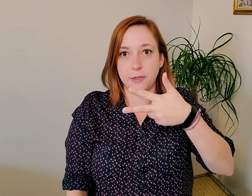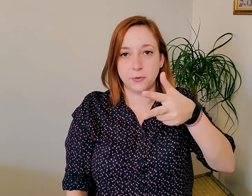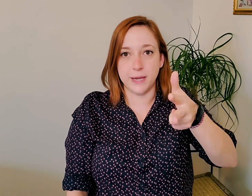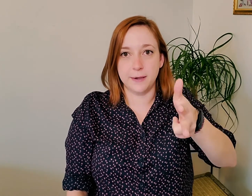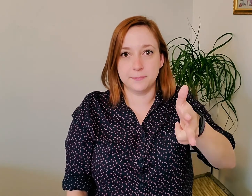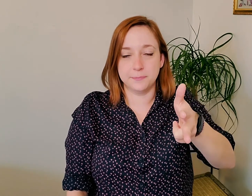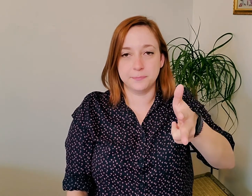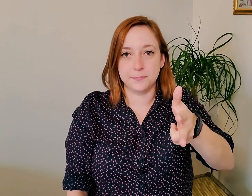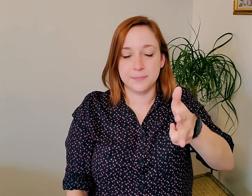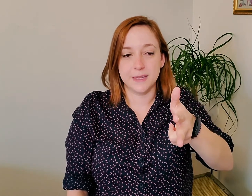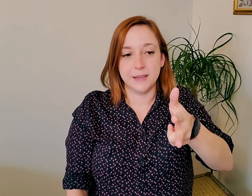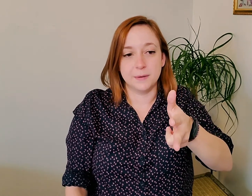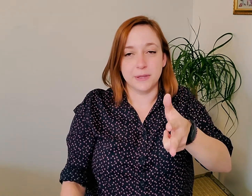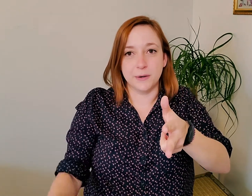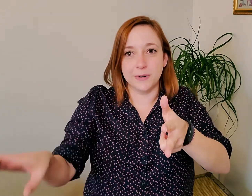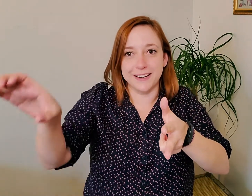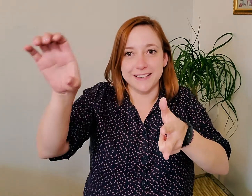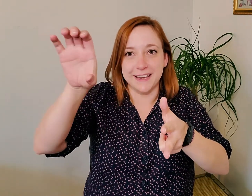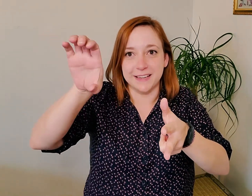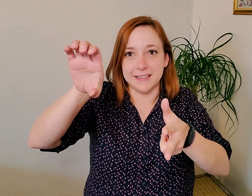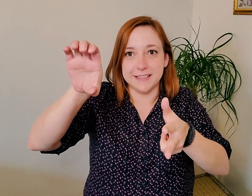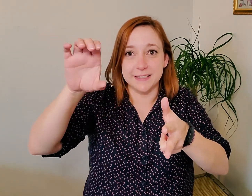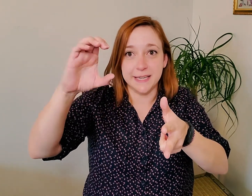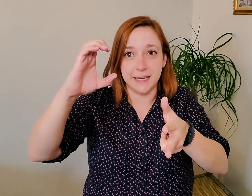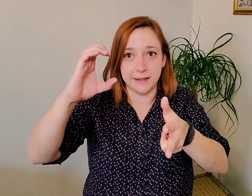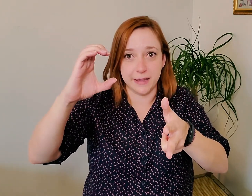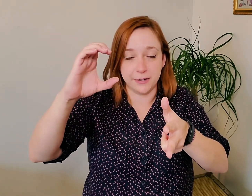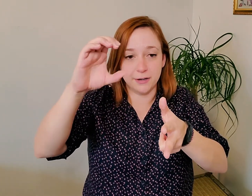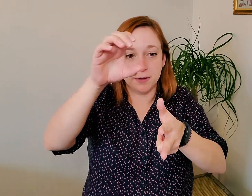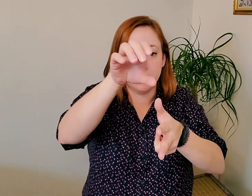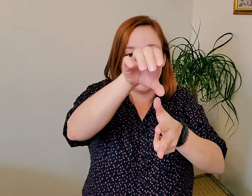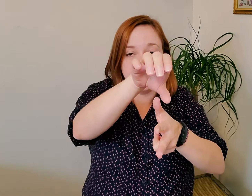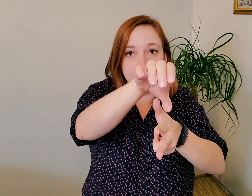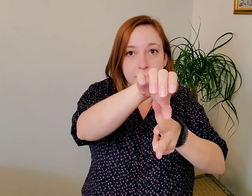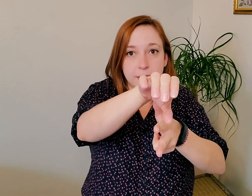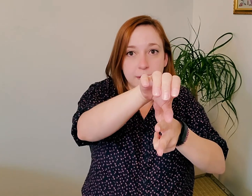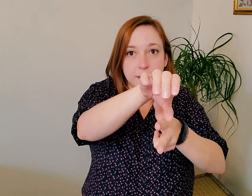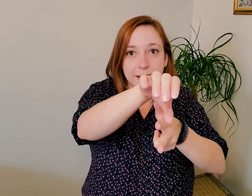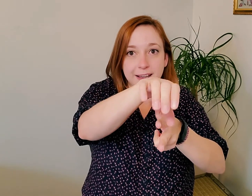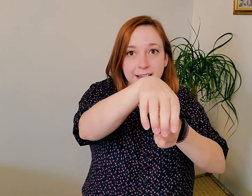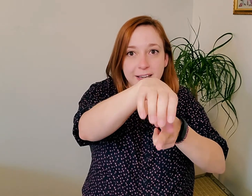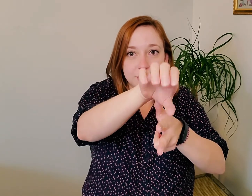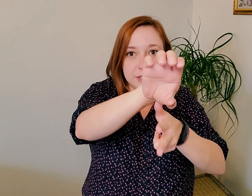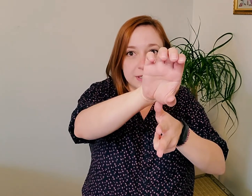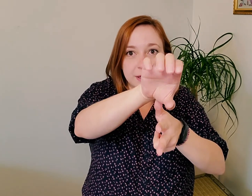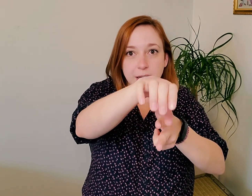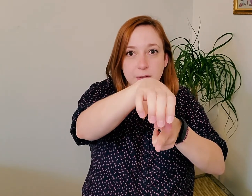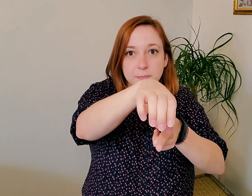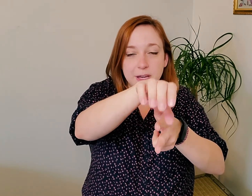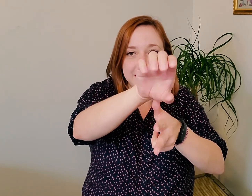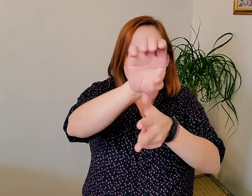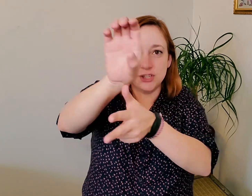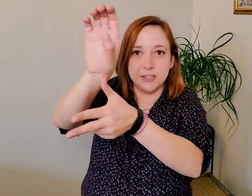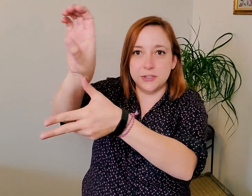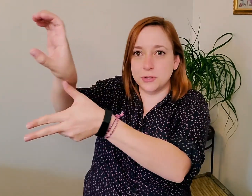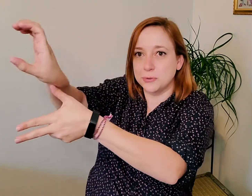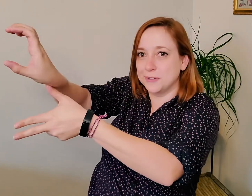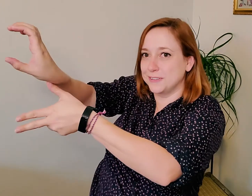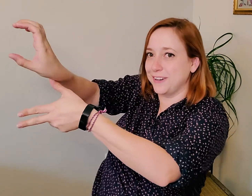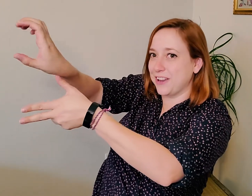3. But then we're gonna take a C letter and just kind of attach it to our